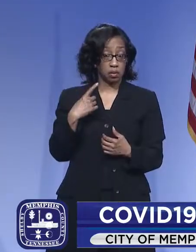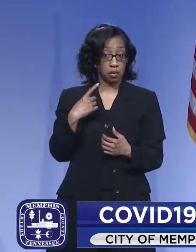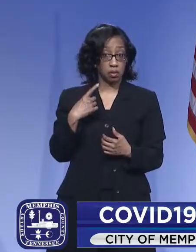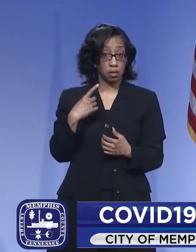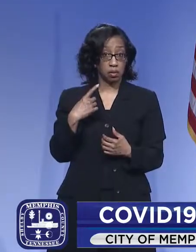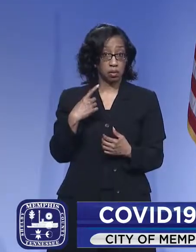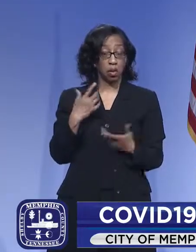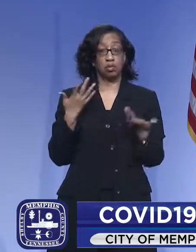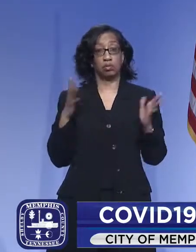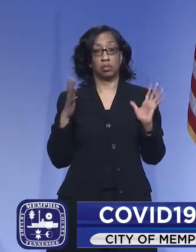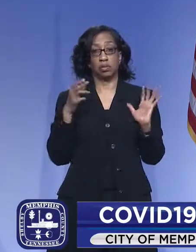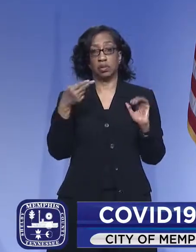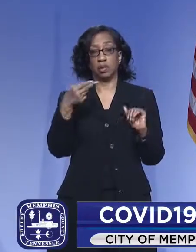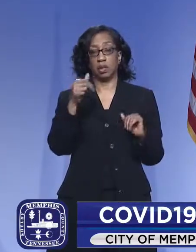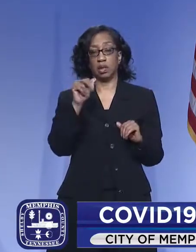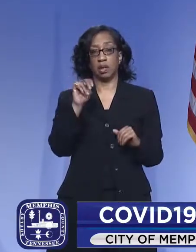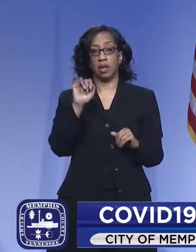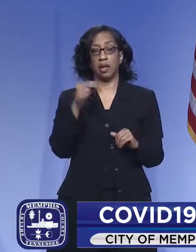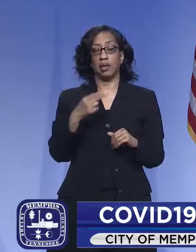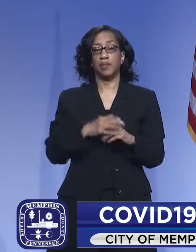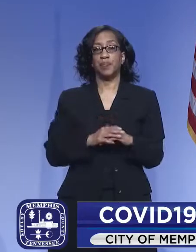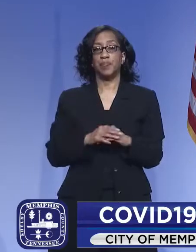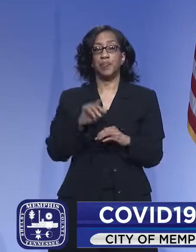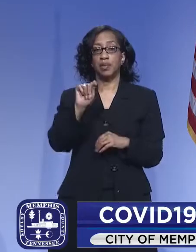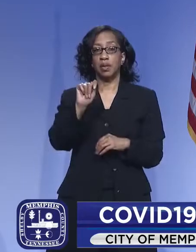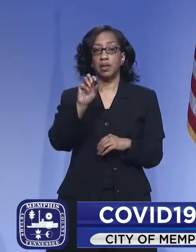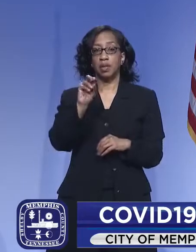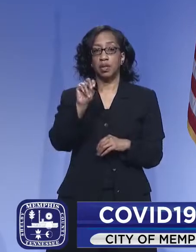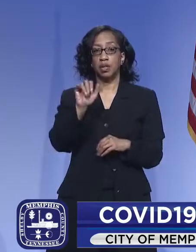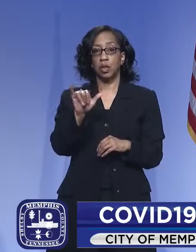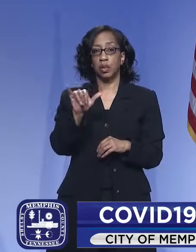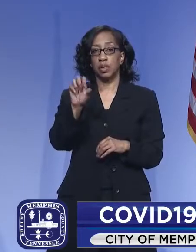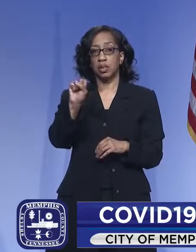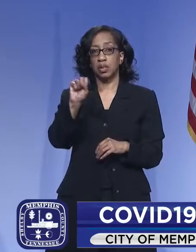That was it from Hannah. Okay. Tony Sloan, Fox 13.